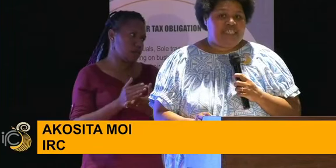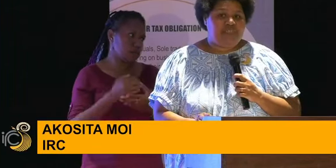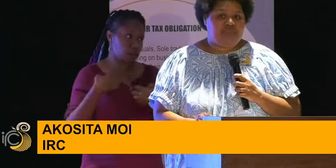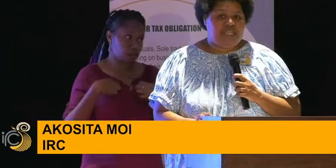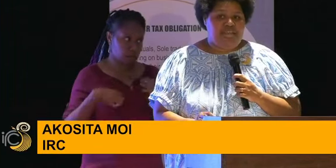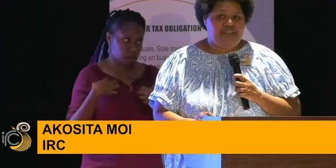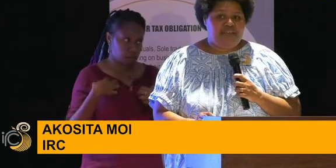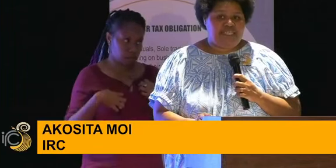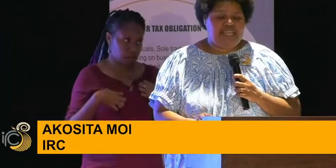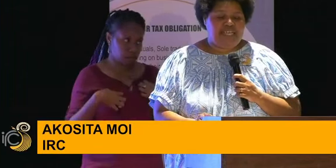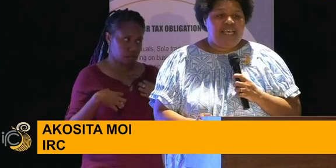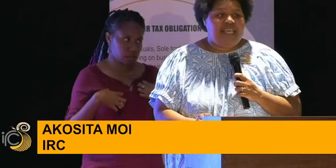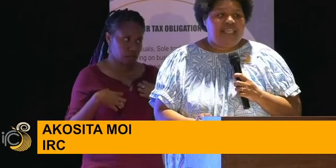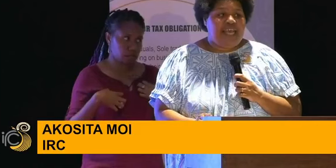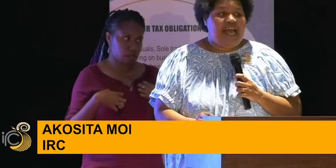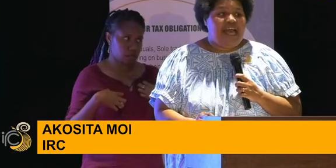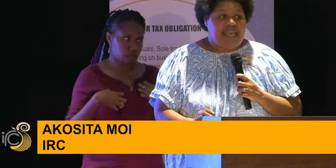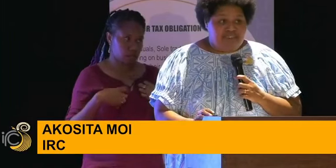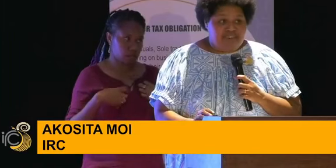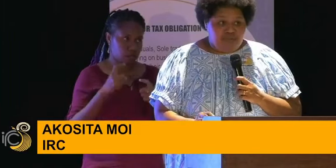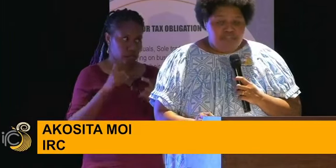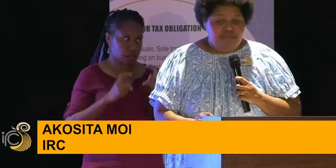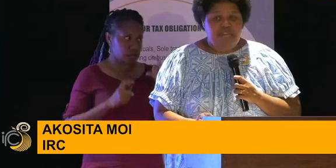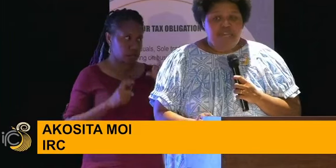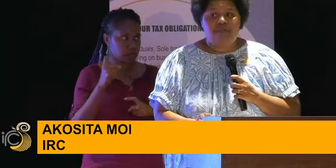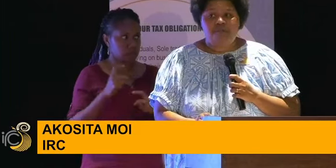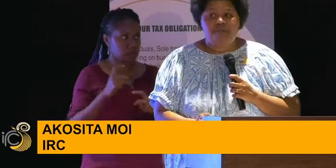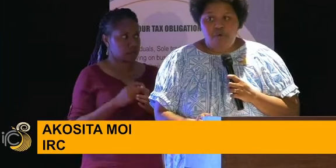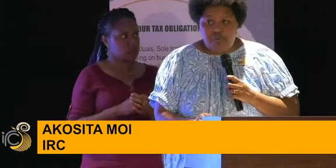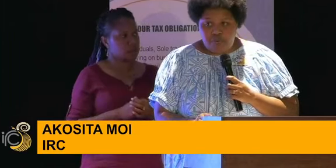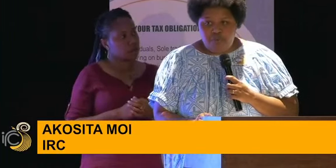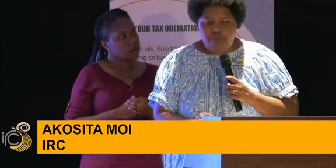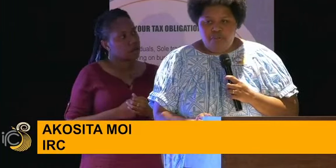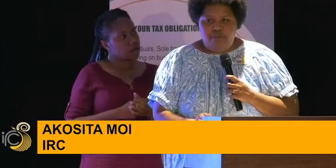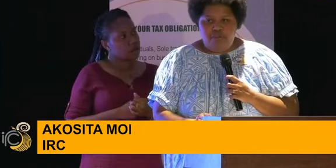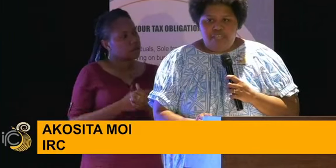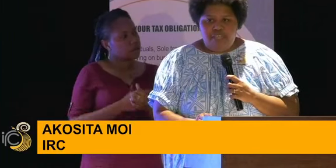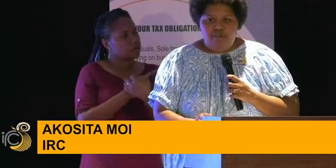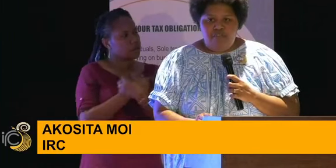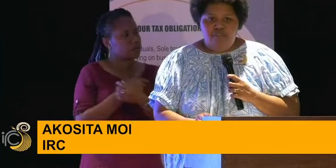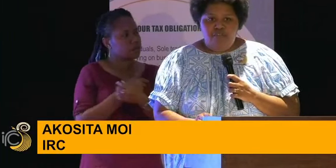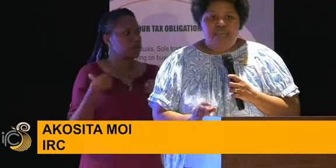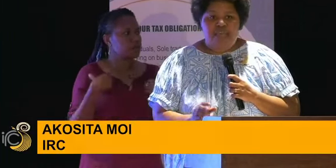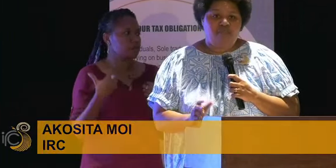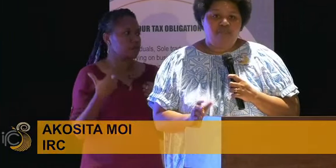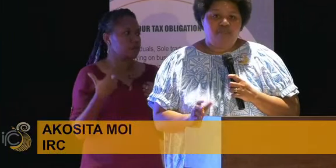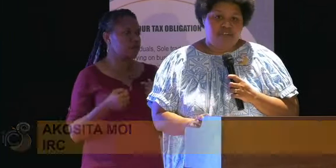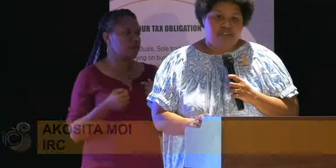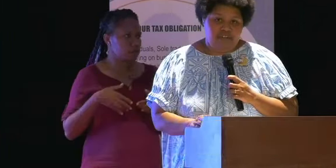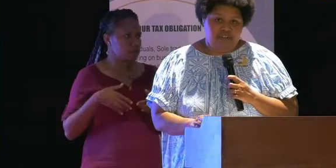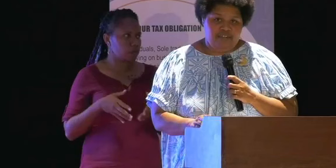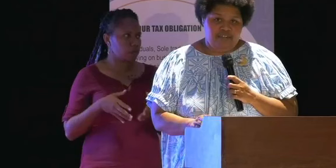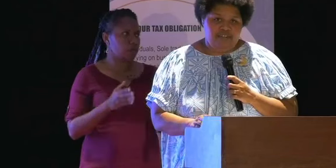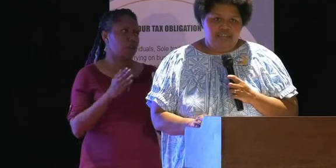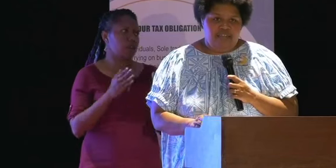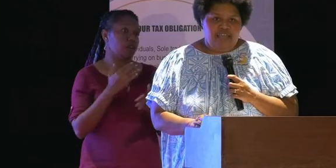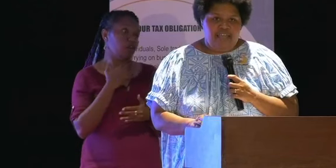particular assessment to the IRC, there are avenues available for you in order to have your voice